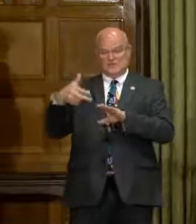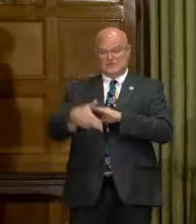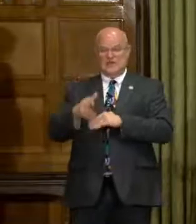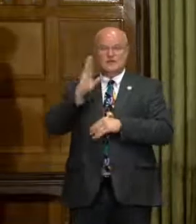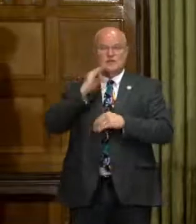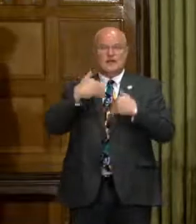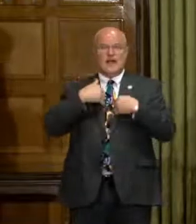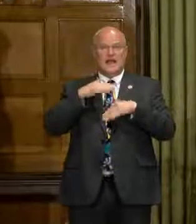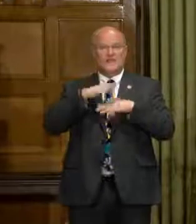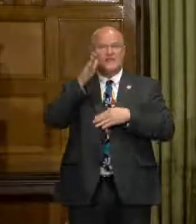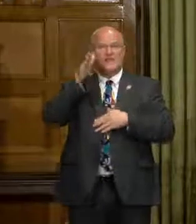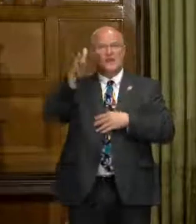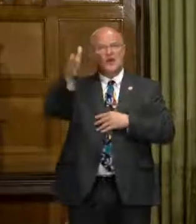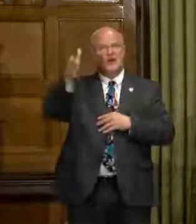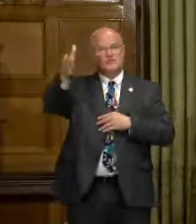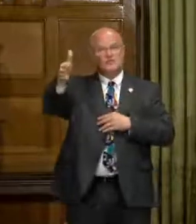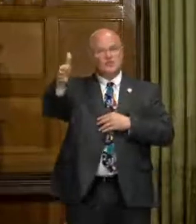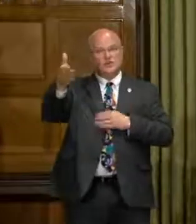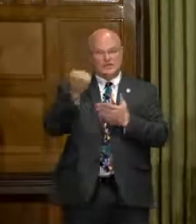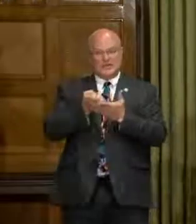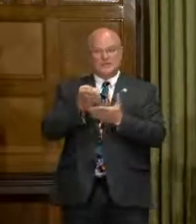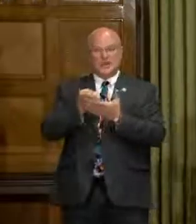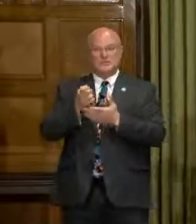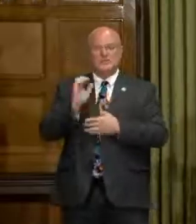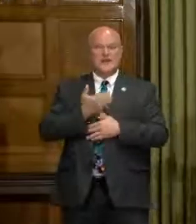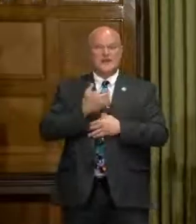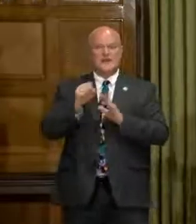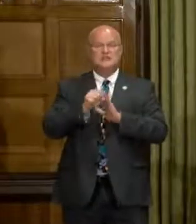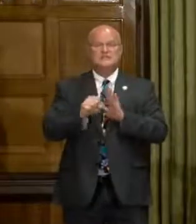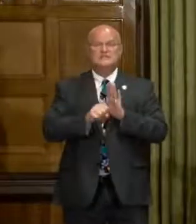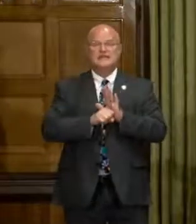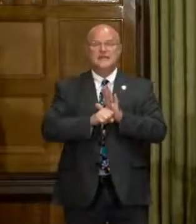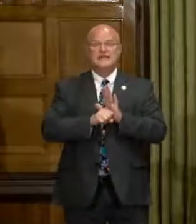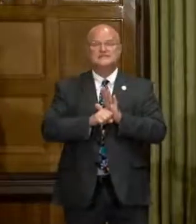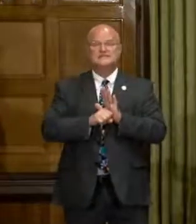will have on the long-term economy of our state,